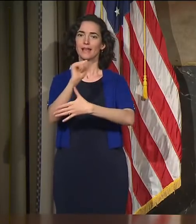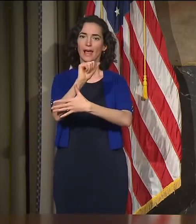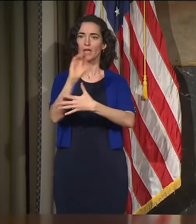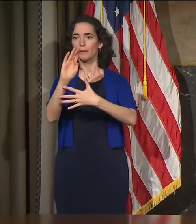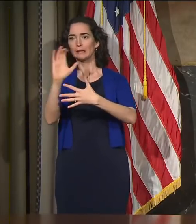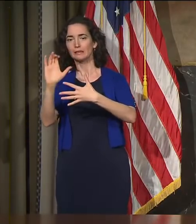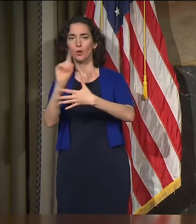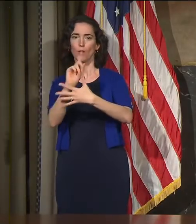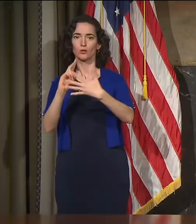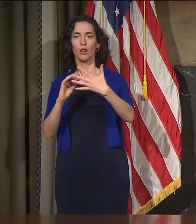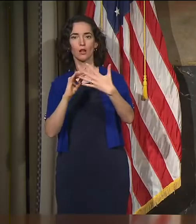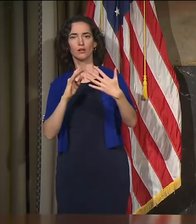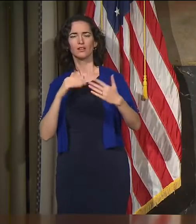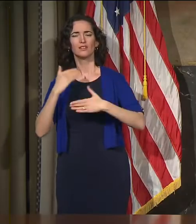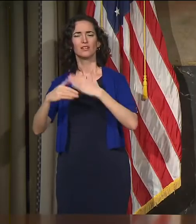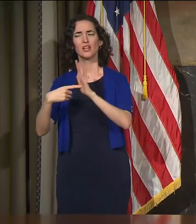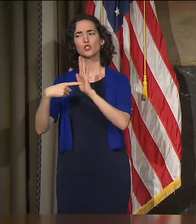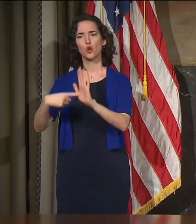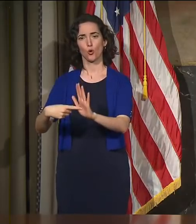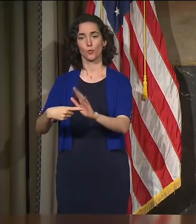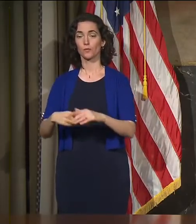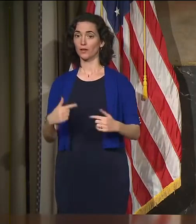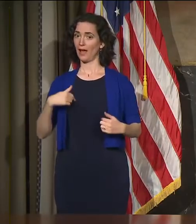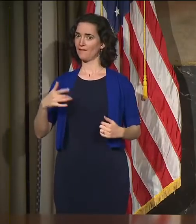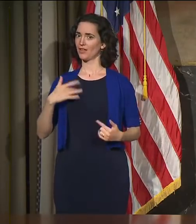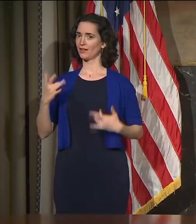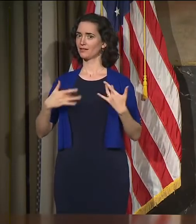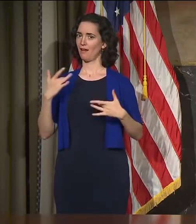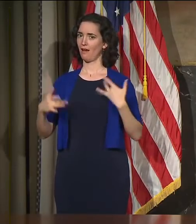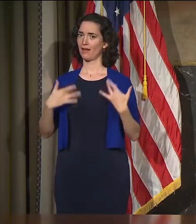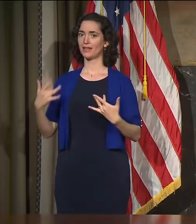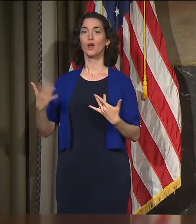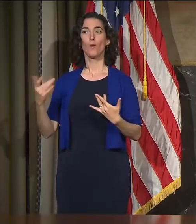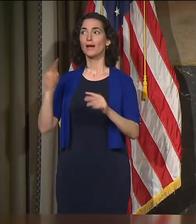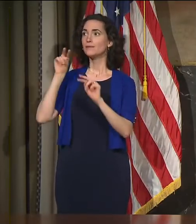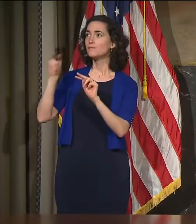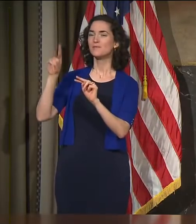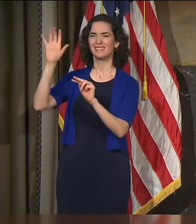for a couple of reasons. You know, this is, looking forward, this is where it's at.